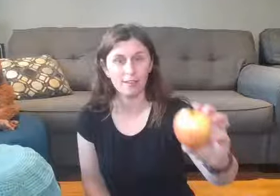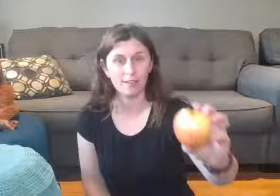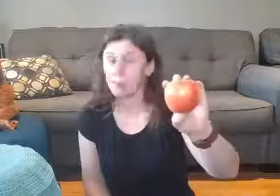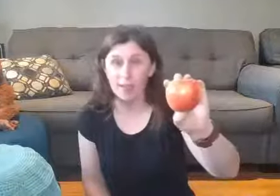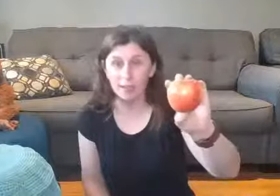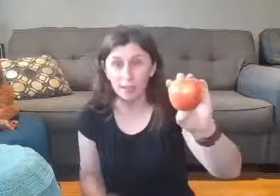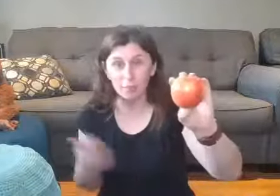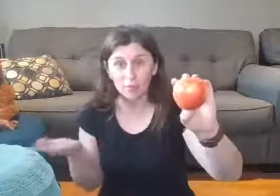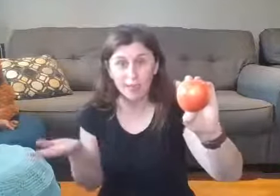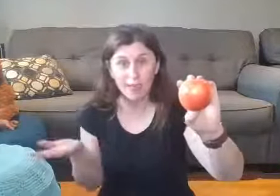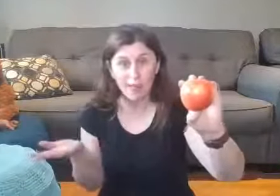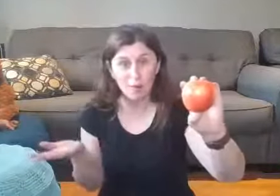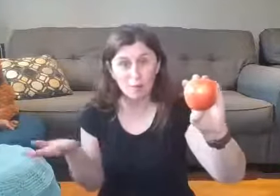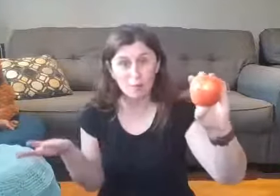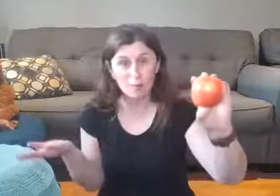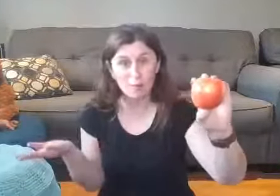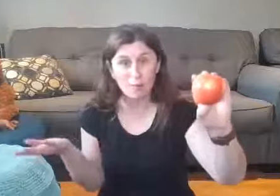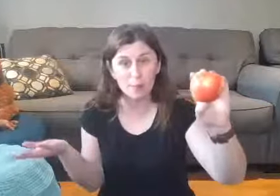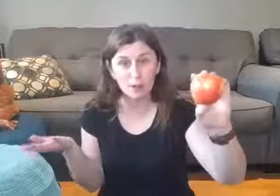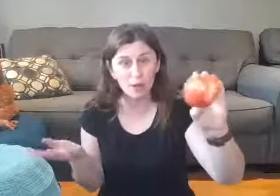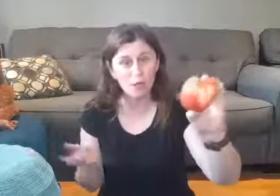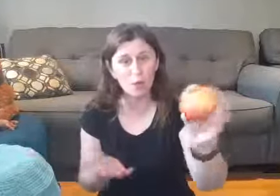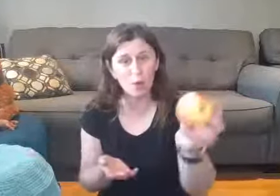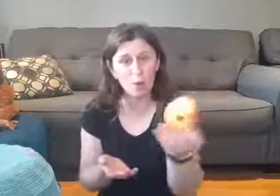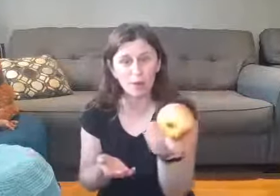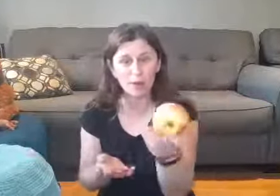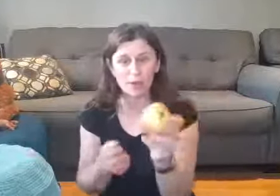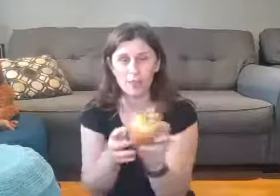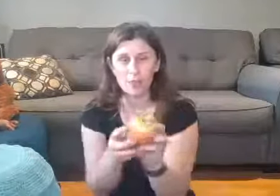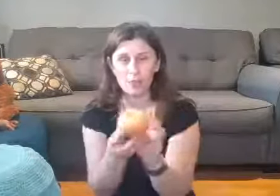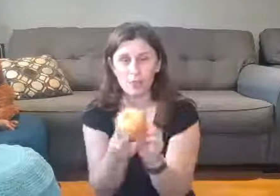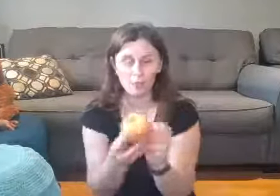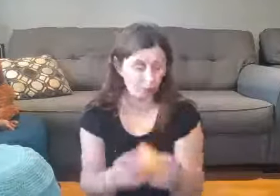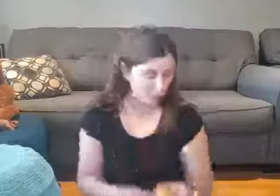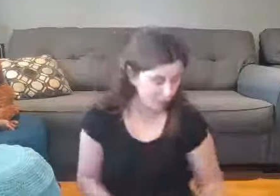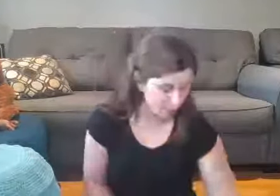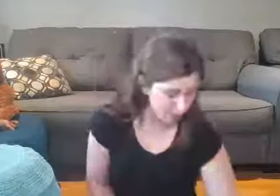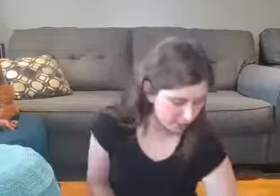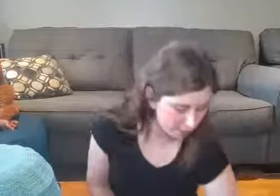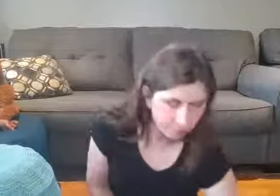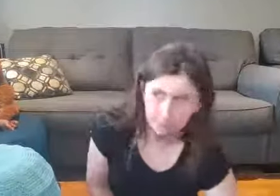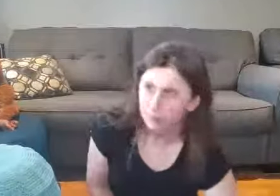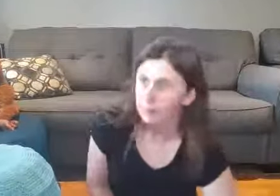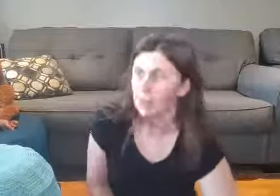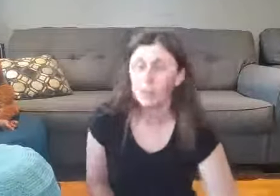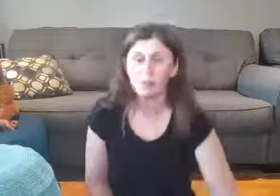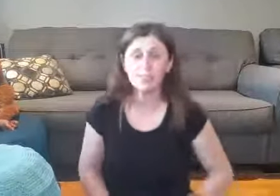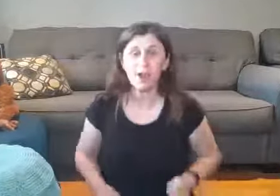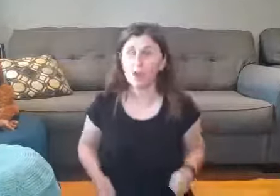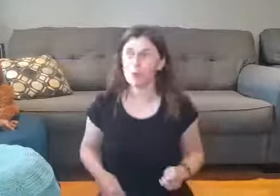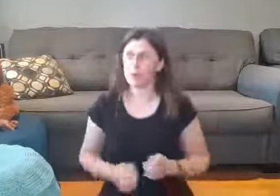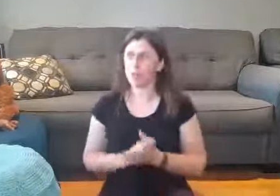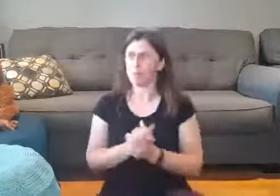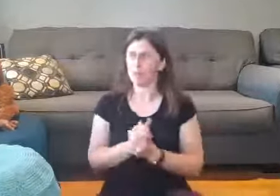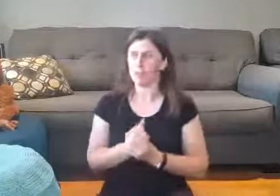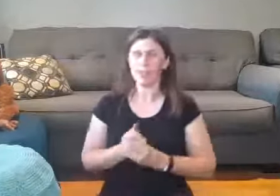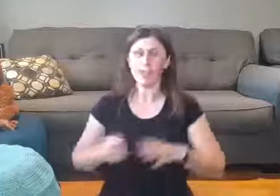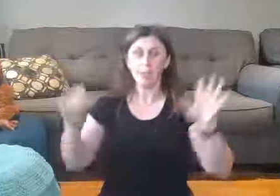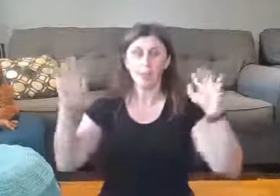the pick right now. So September and October is when they're their freshest. So I have a song about an apple tree. We're going to have